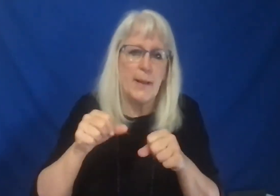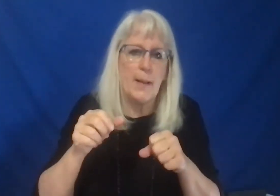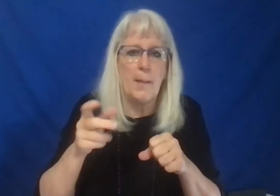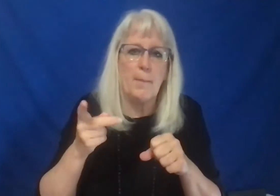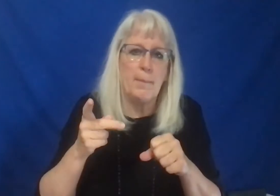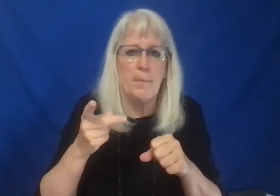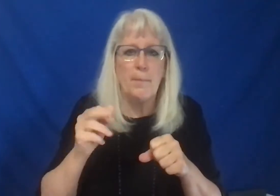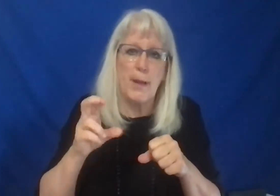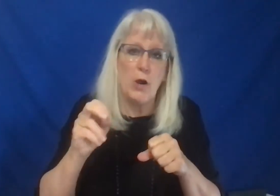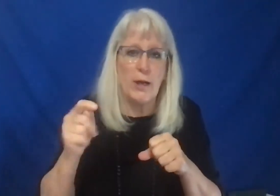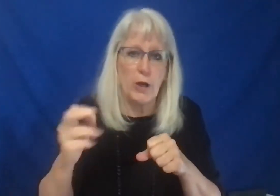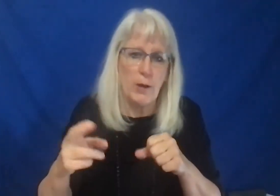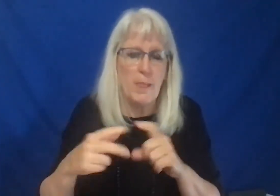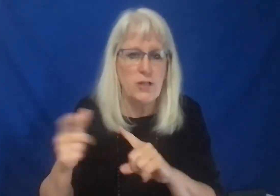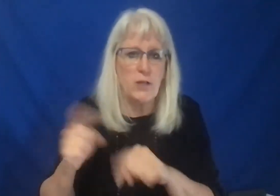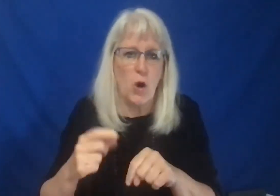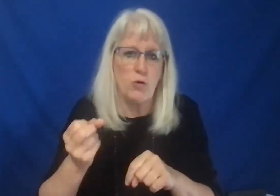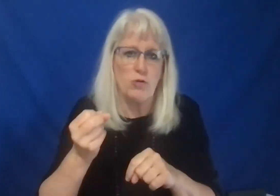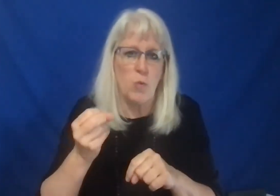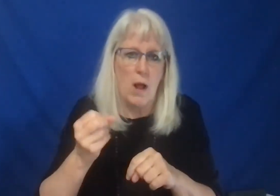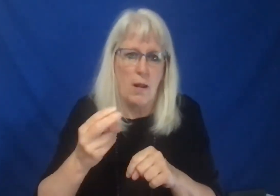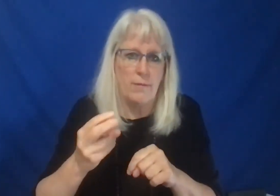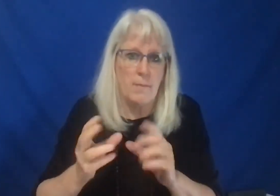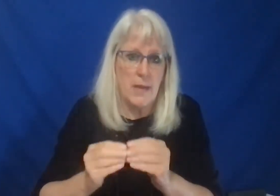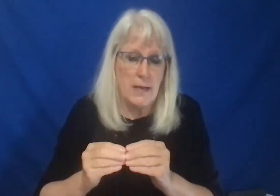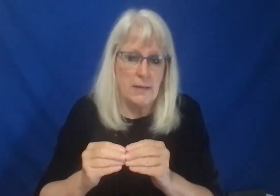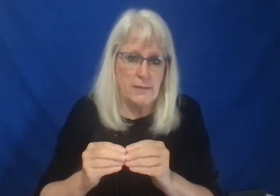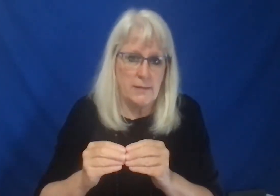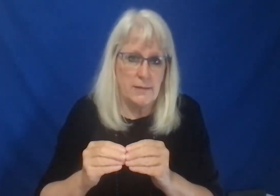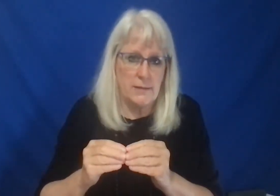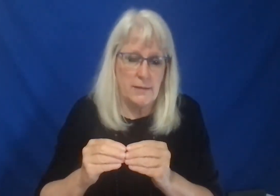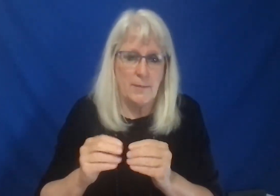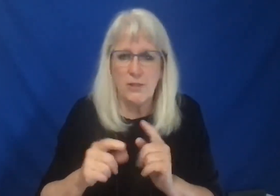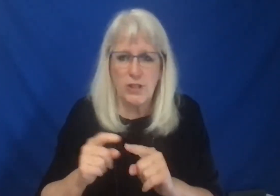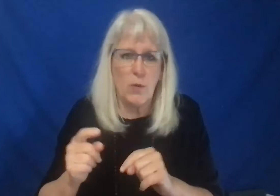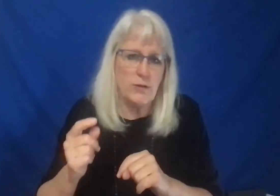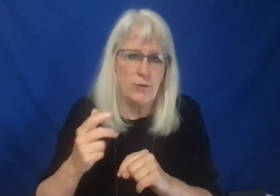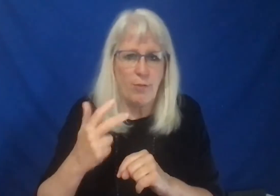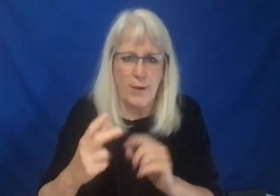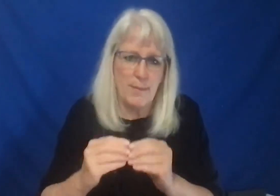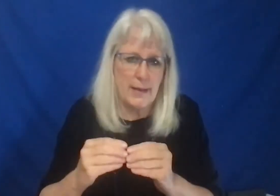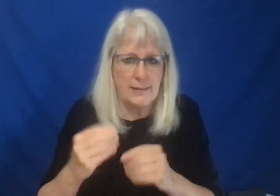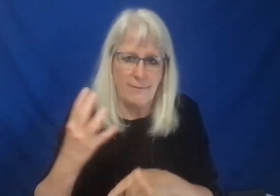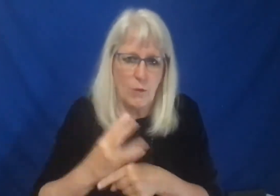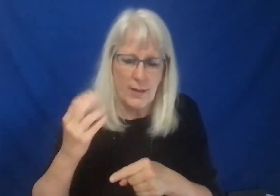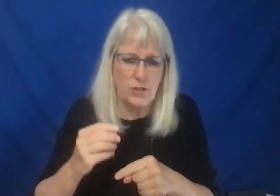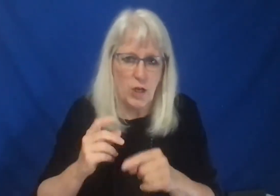period. And she went to 4 meetings in 3 days. Not the way I would have preferred she do it, but she got to do it her